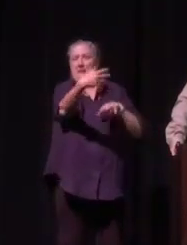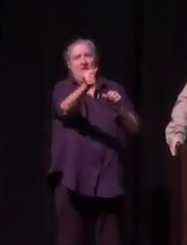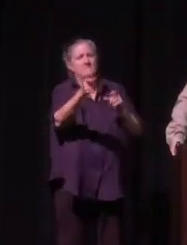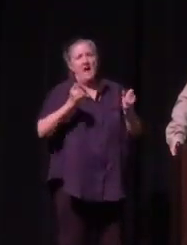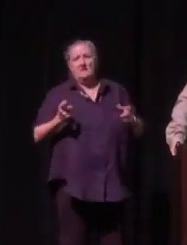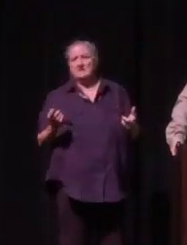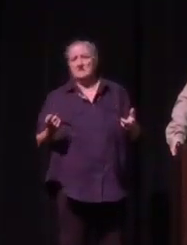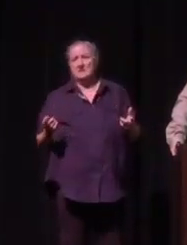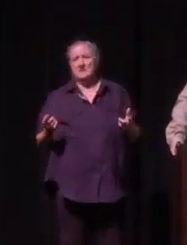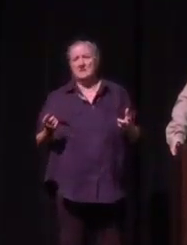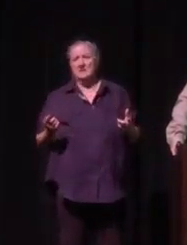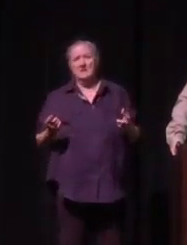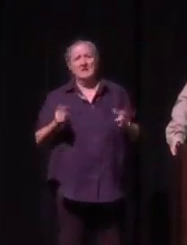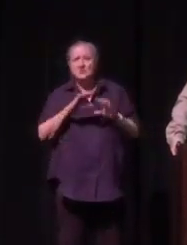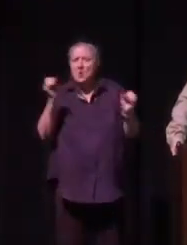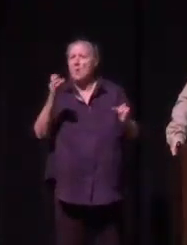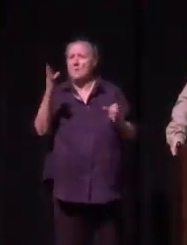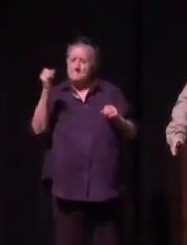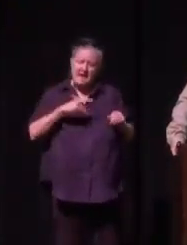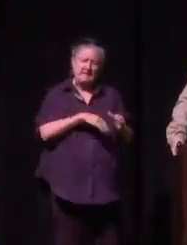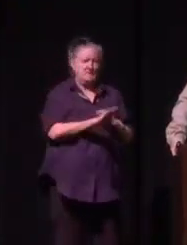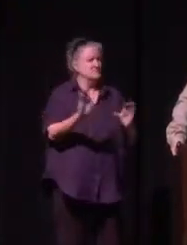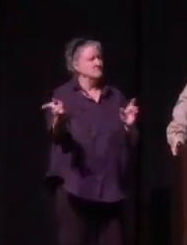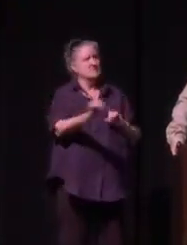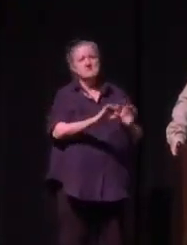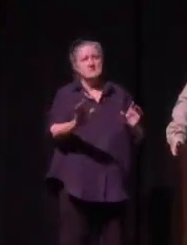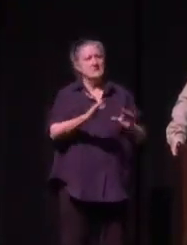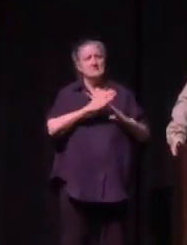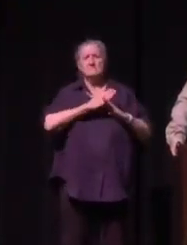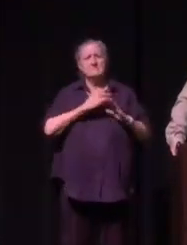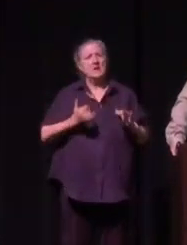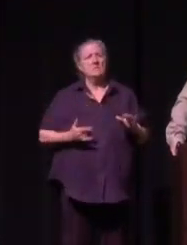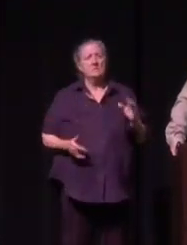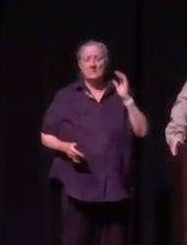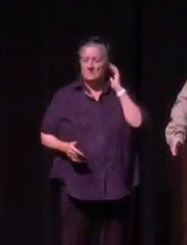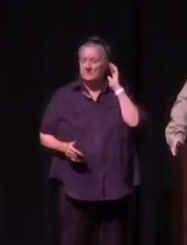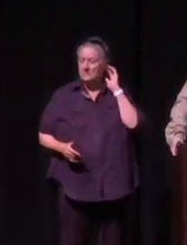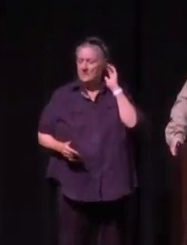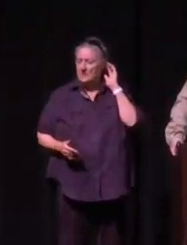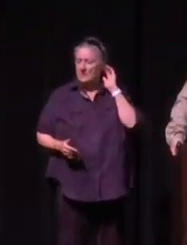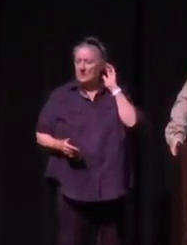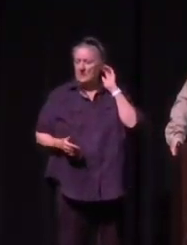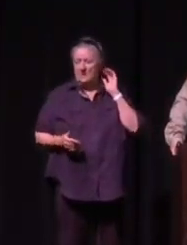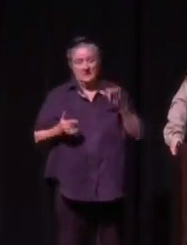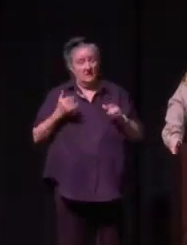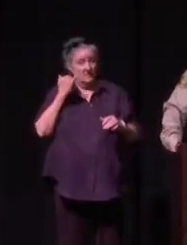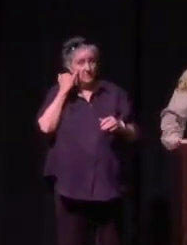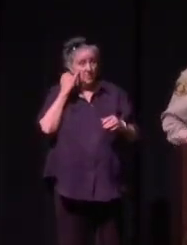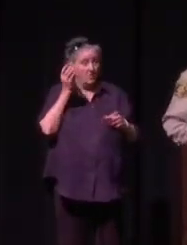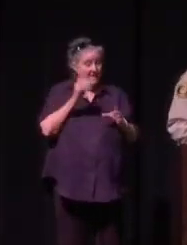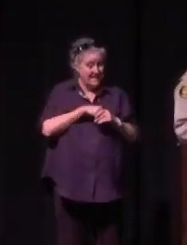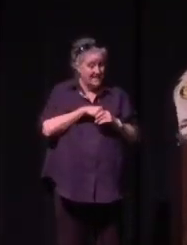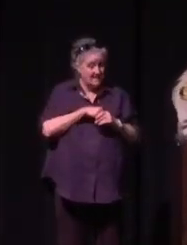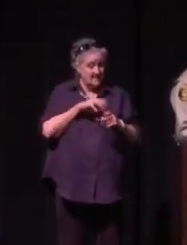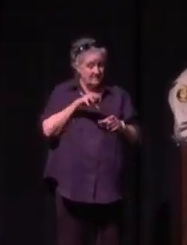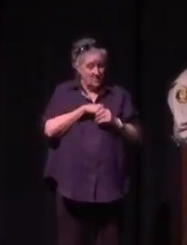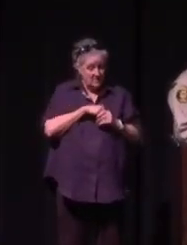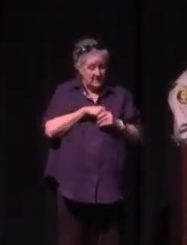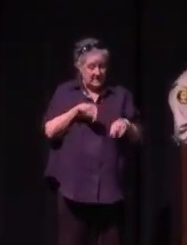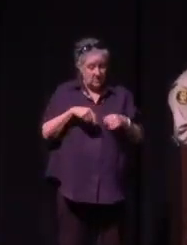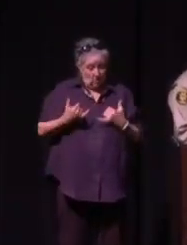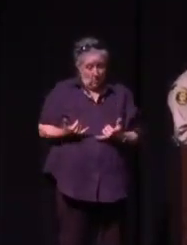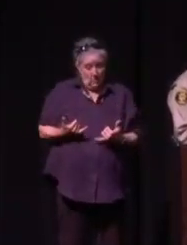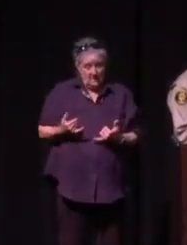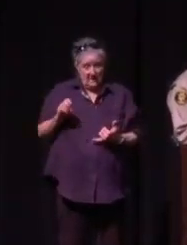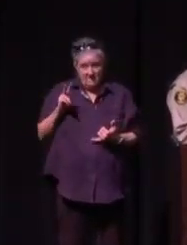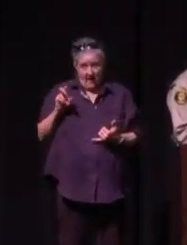immediately. And no one should be going into those areas unnecessarily. If you are in a